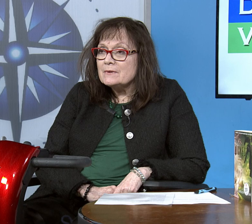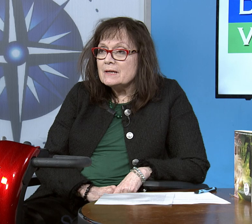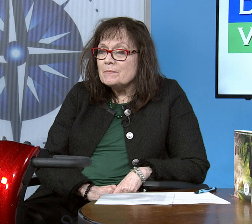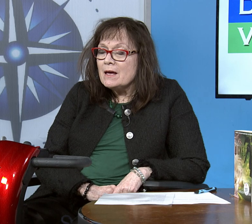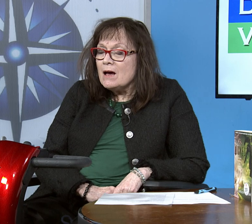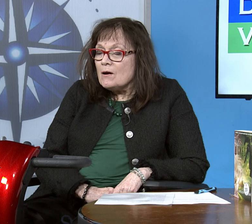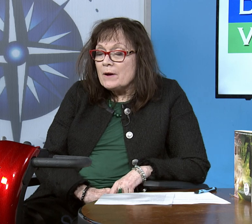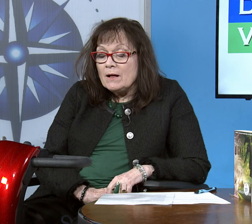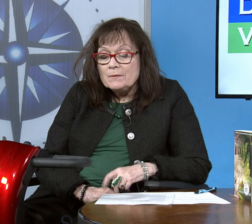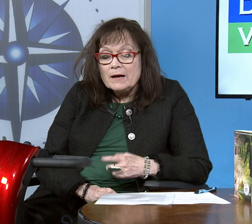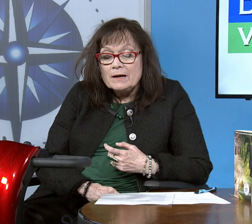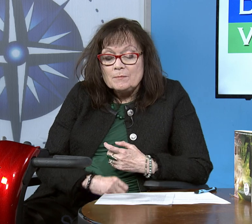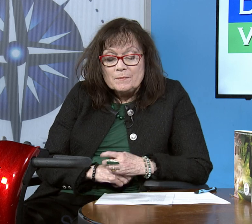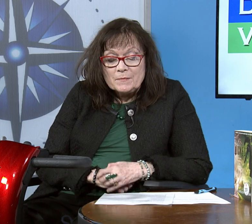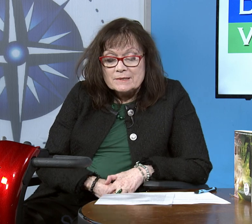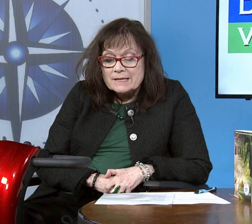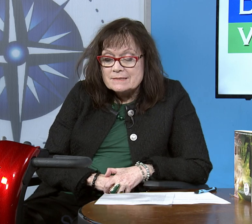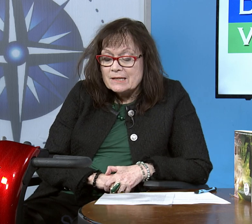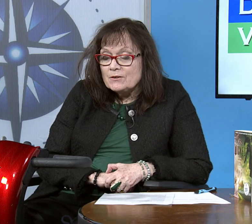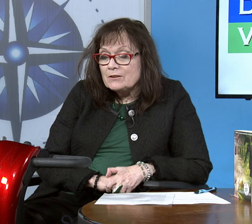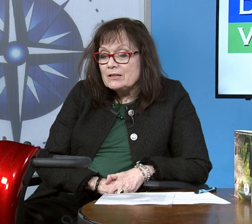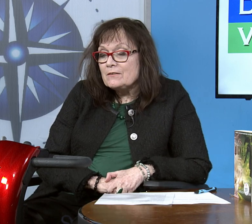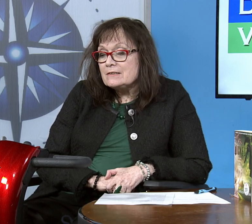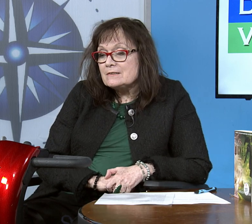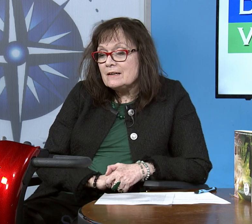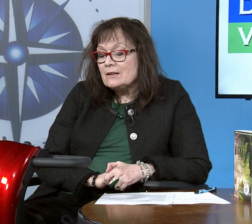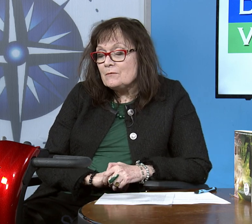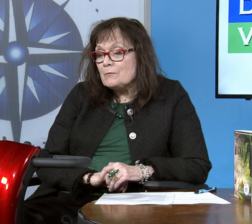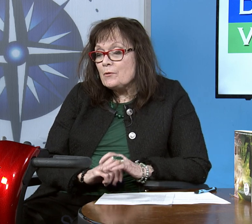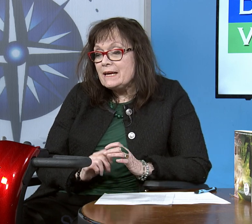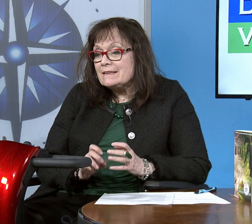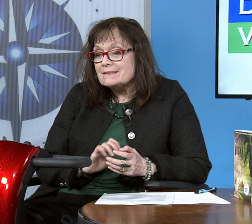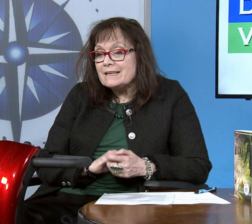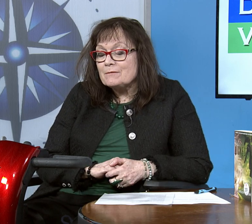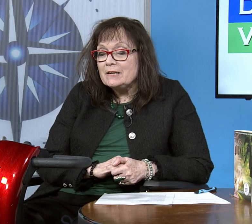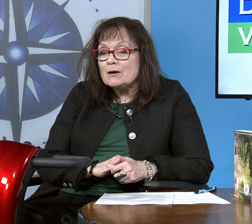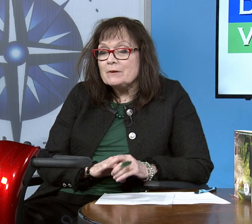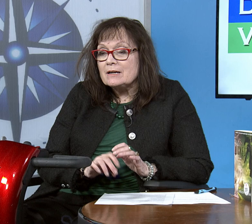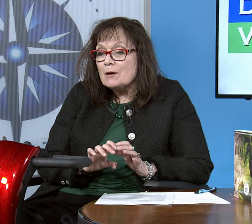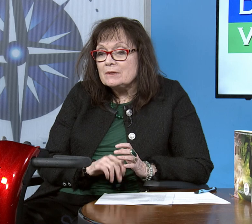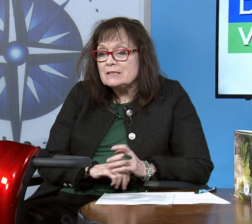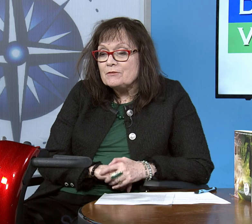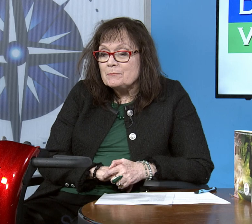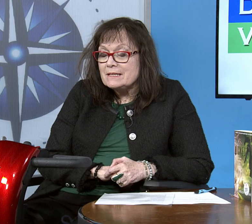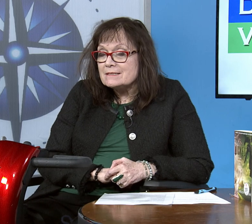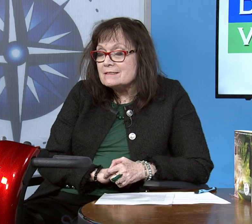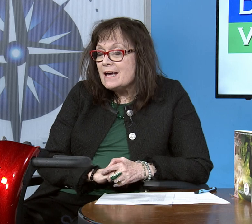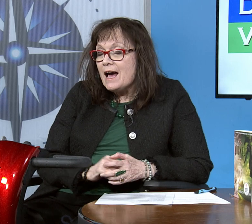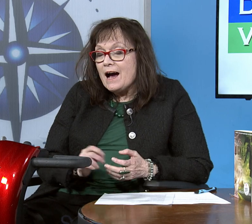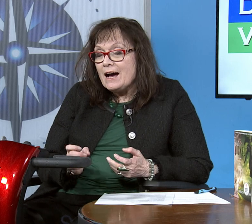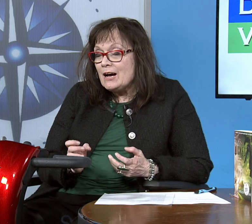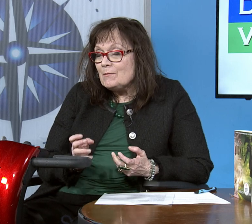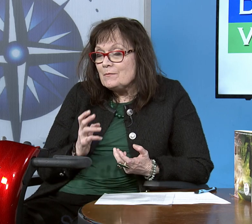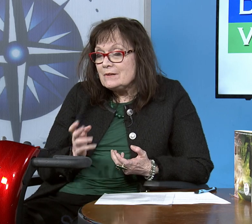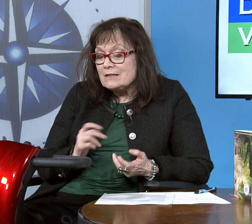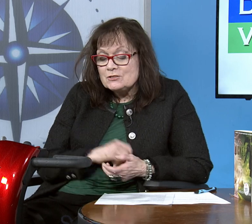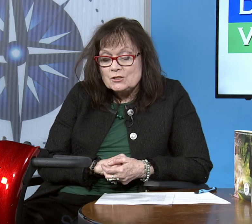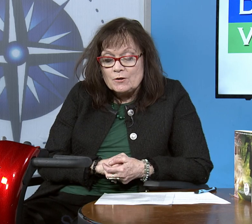well as I said earlier this we're breaking the segment up in a couple of different pieces short